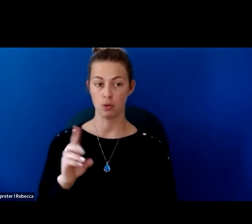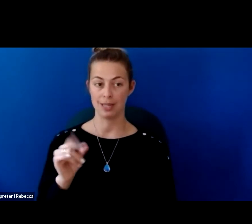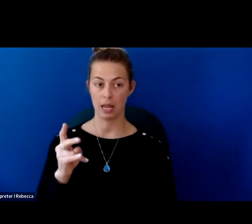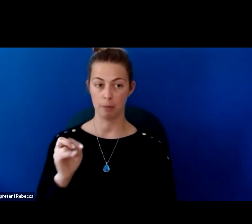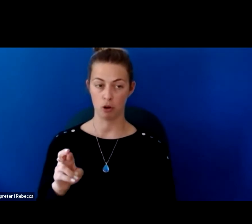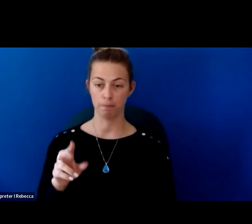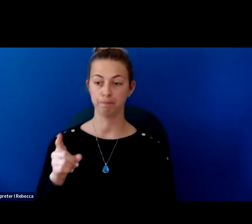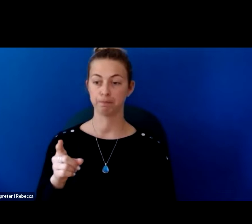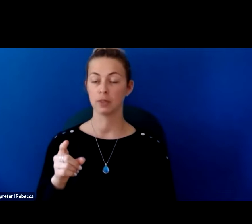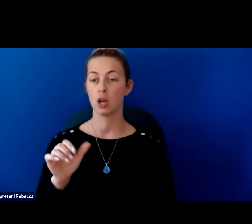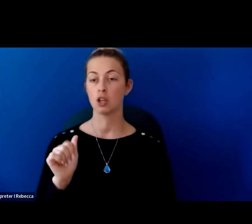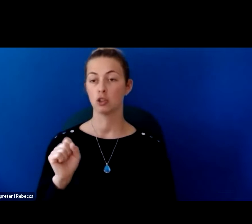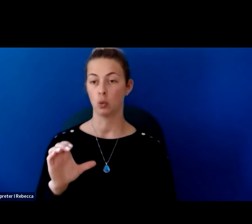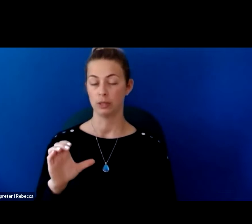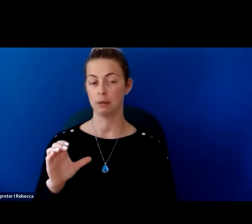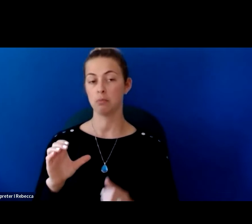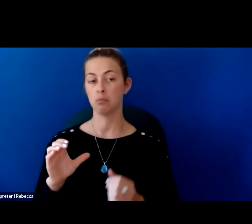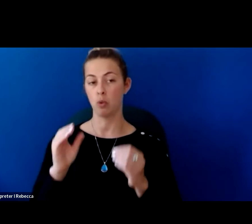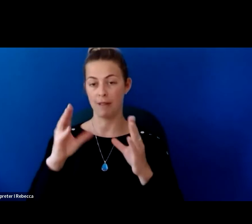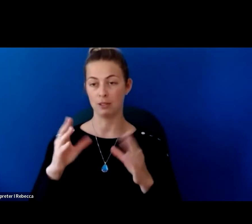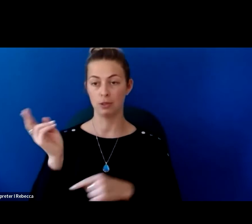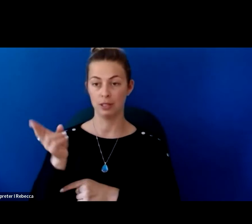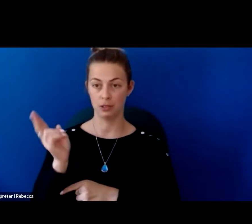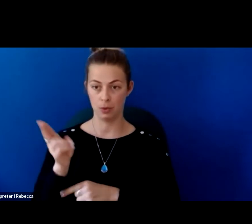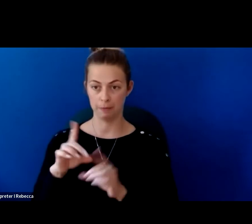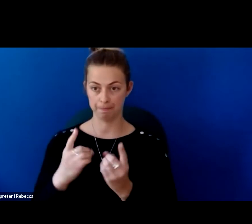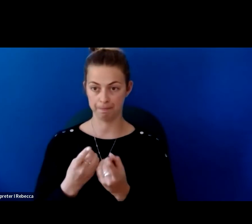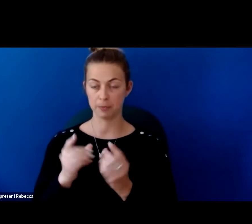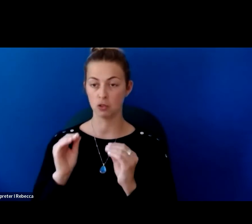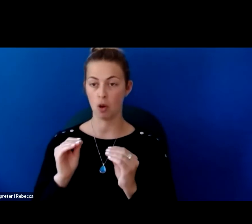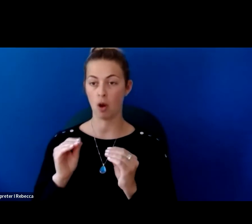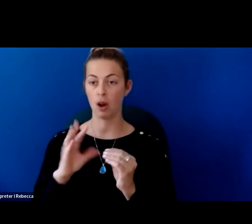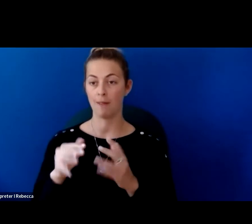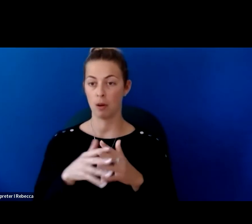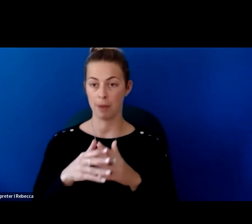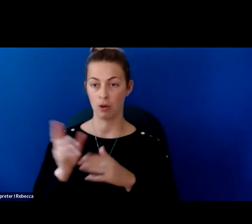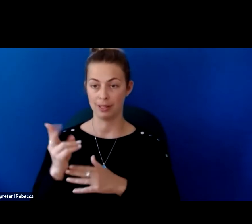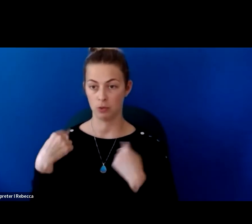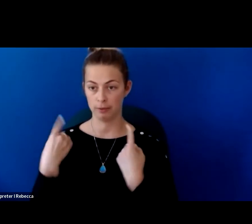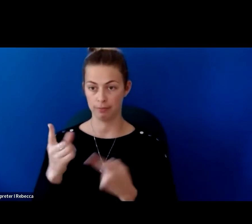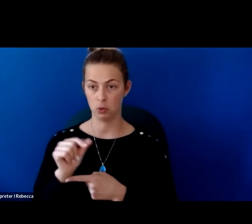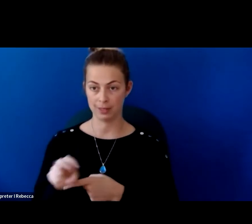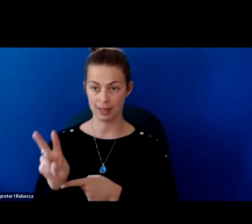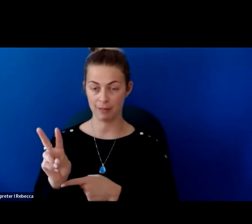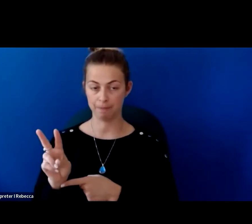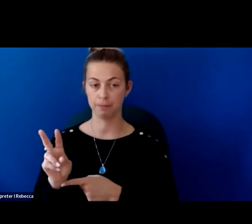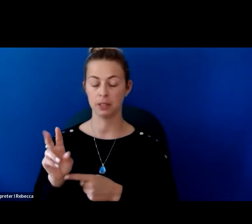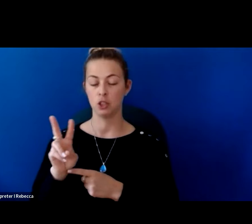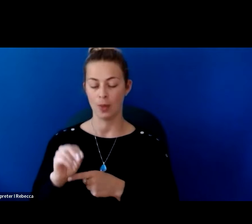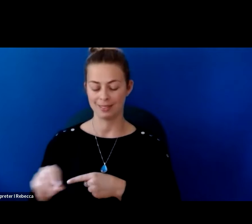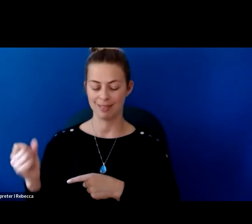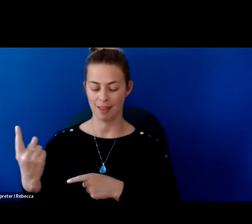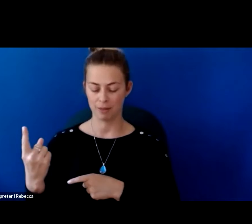associate professor in the history department, where he has taught African American history here since 2011. He is the author of 2